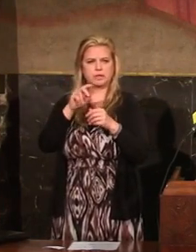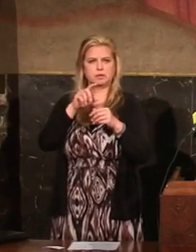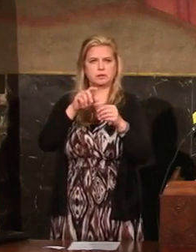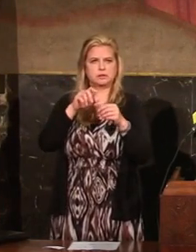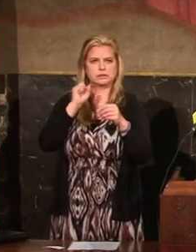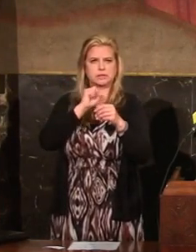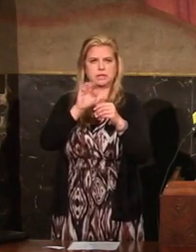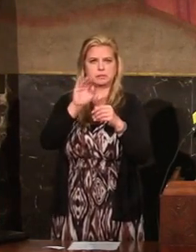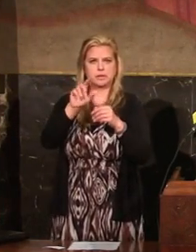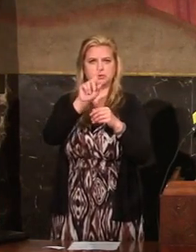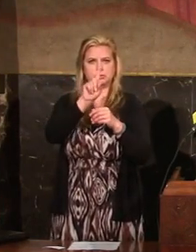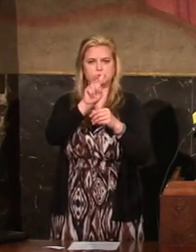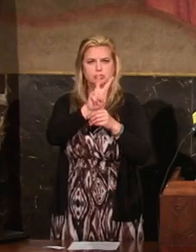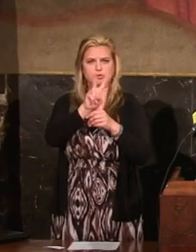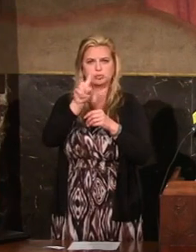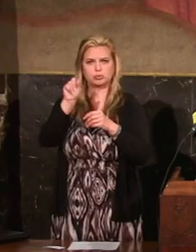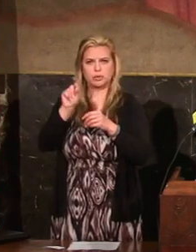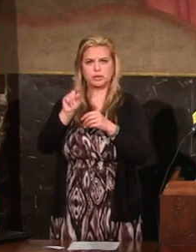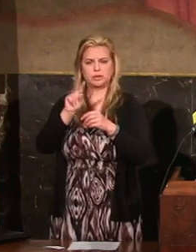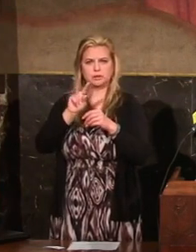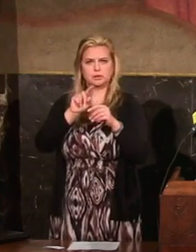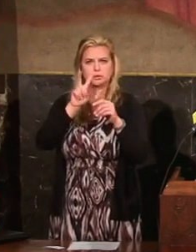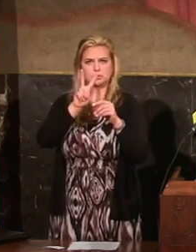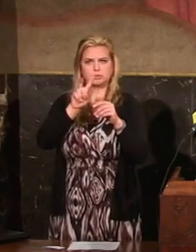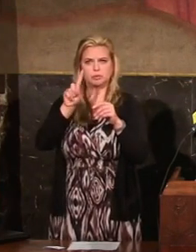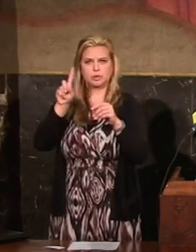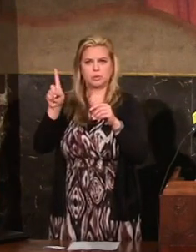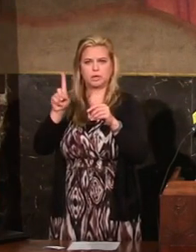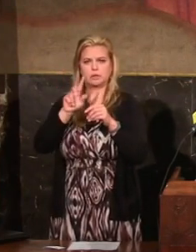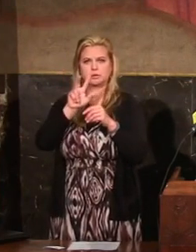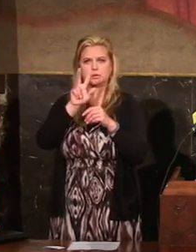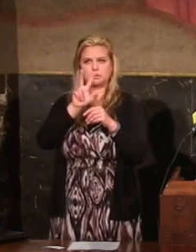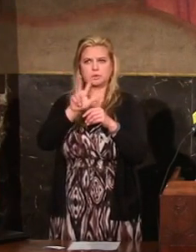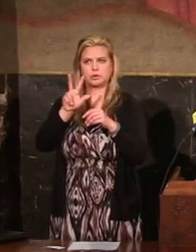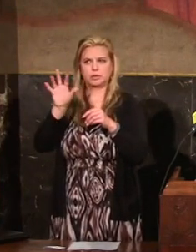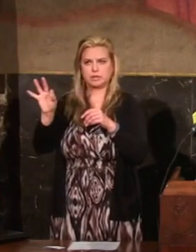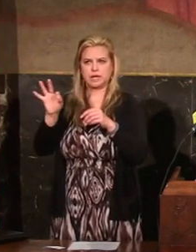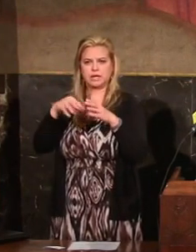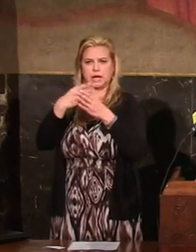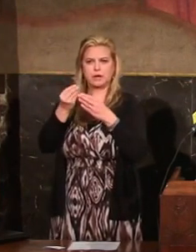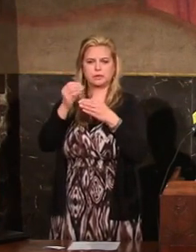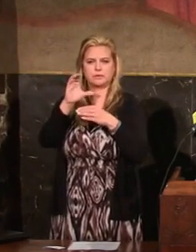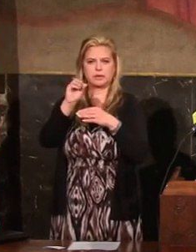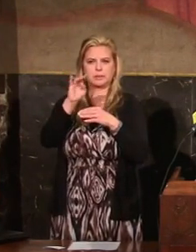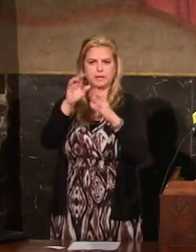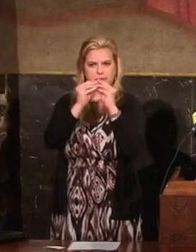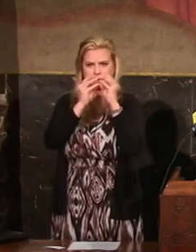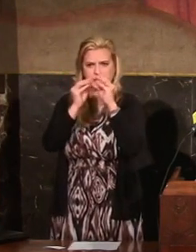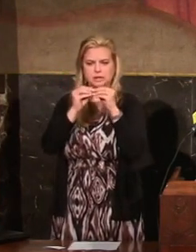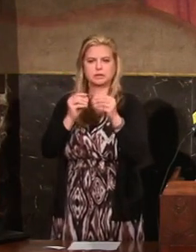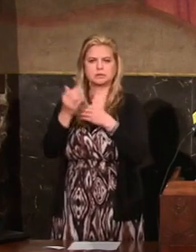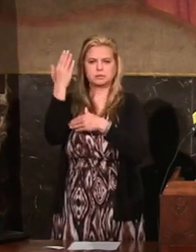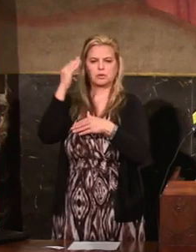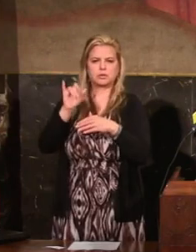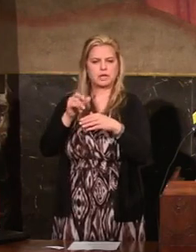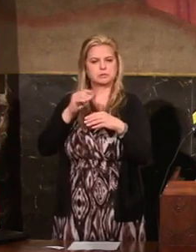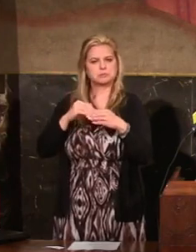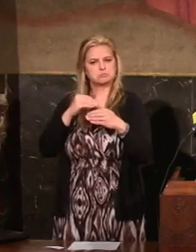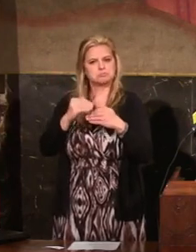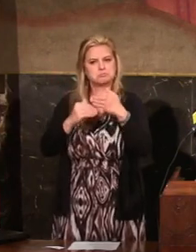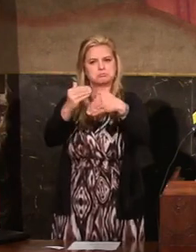220, 221, and 139 out of committee this morning, which is a step in the right direction. But I say that